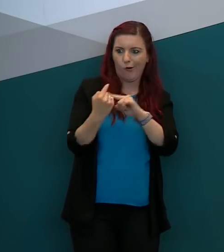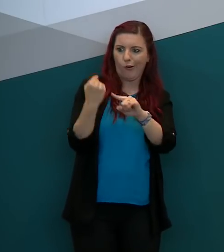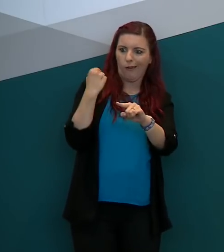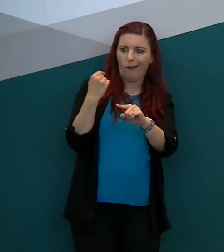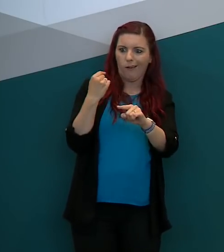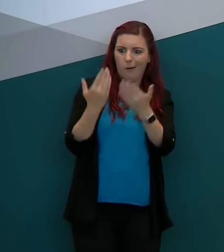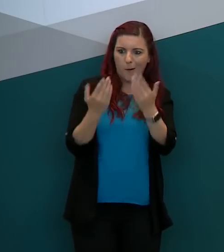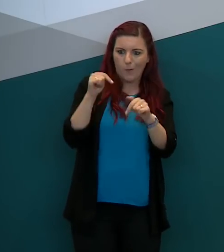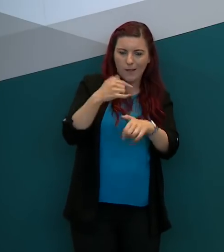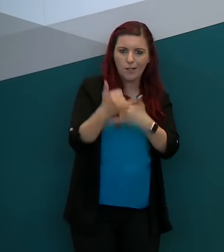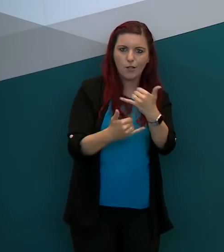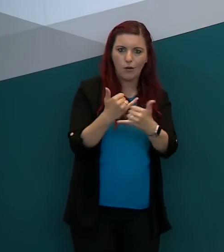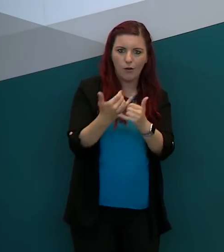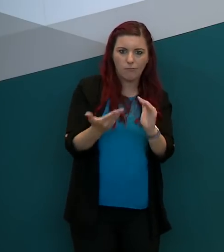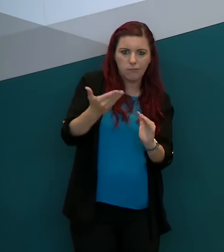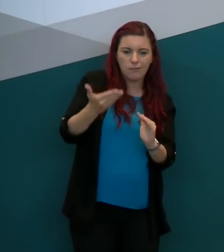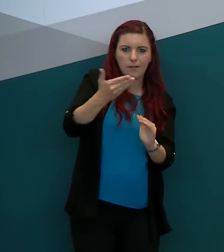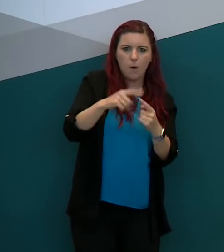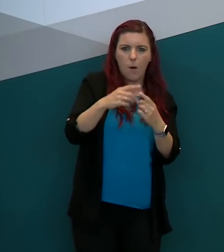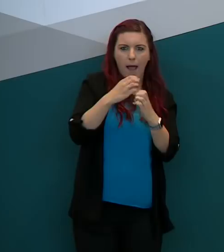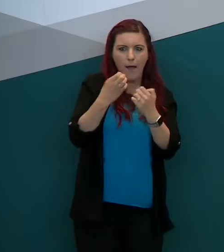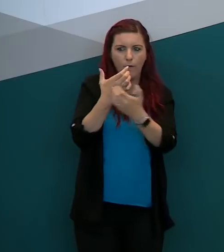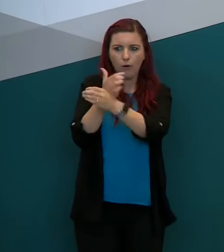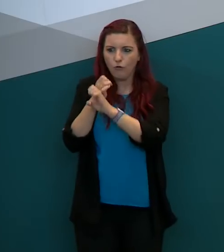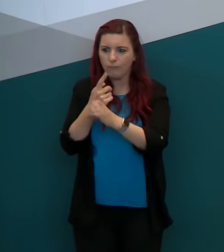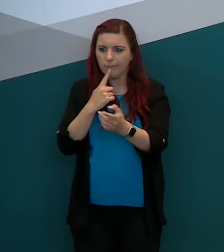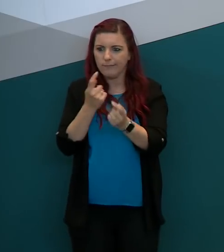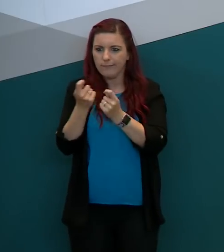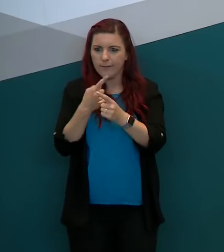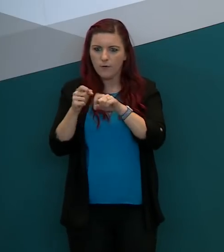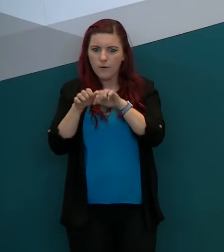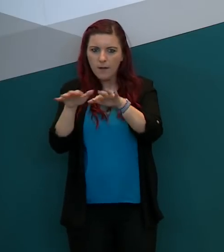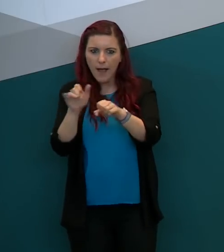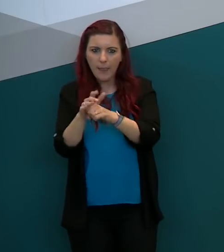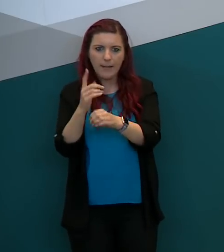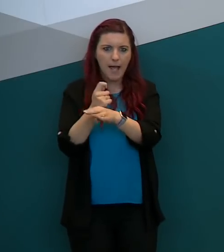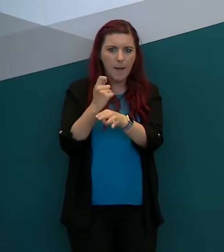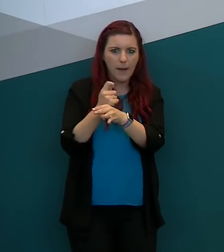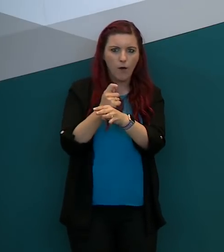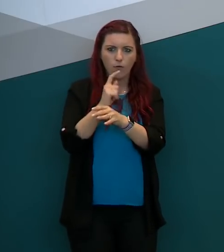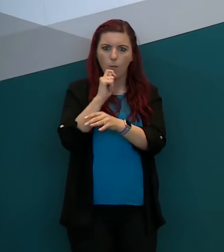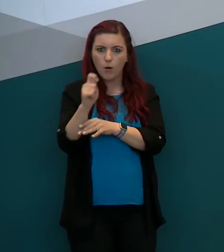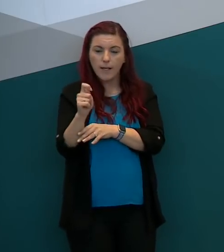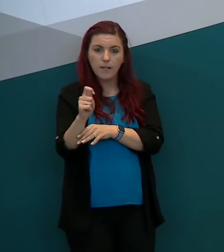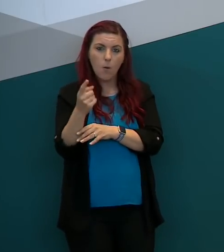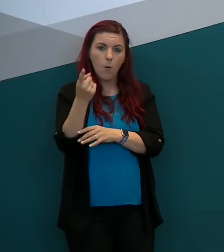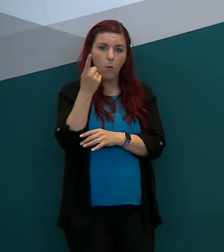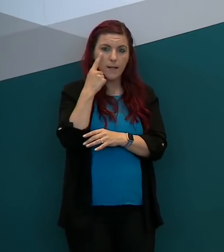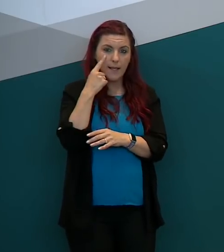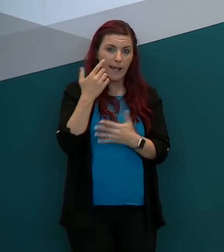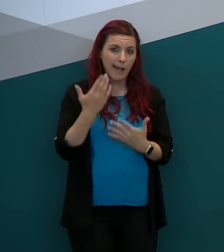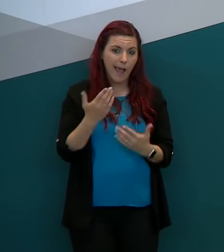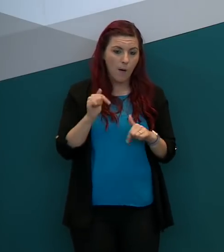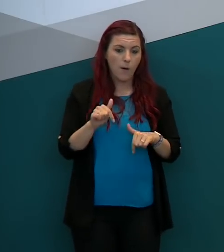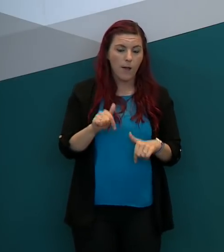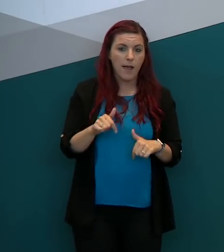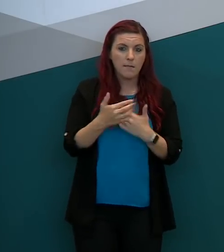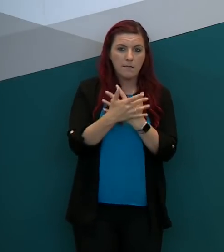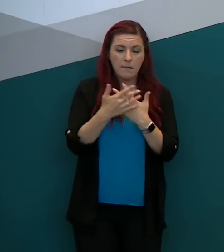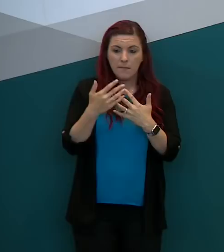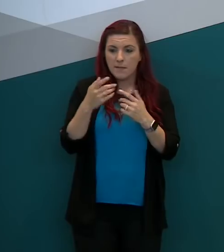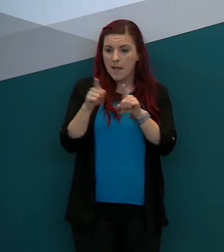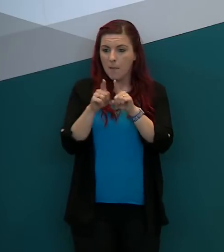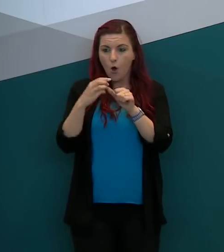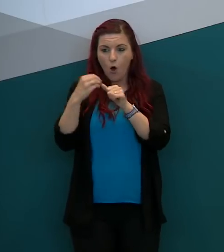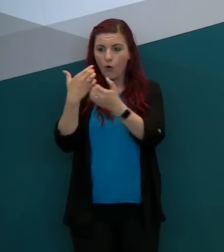reports. Every country struggles with these kinds of issues and the timeliness of reporting of these. We're seeing that in respect of many countries in